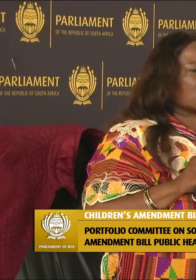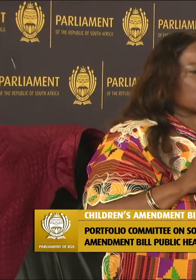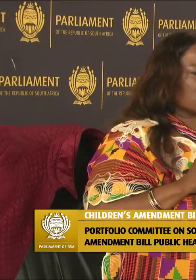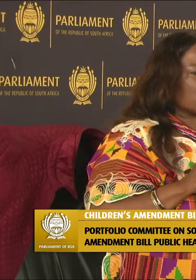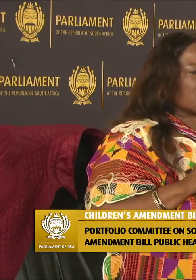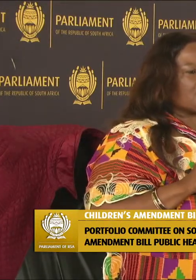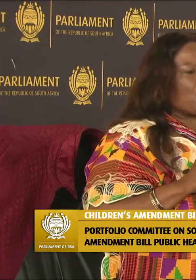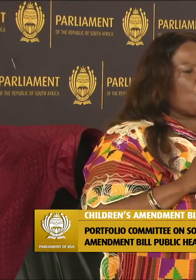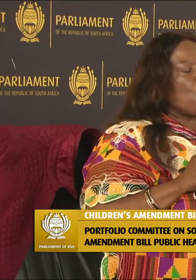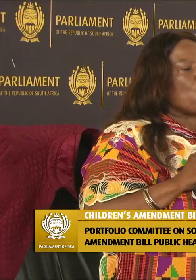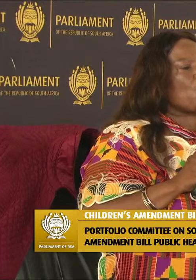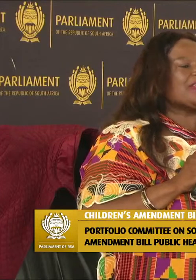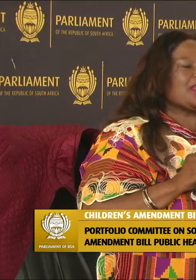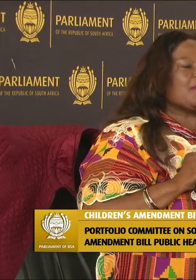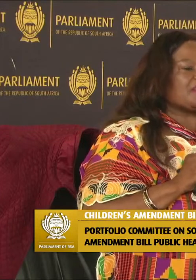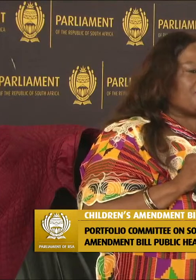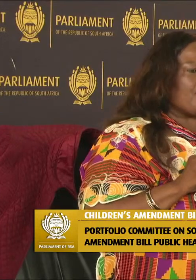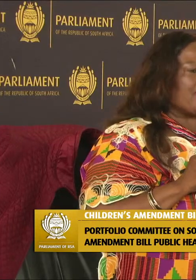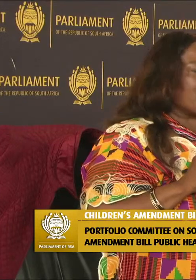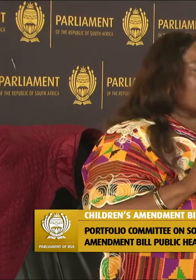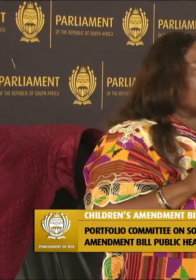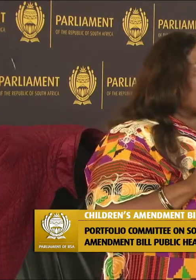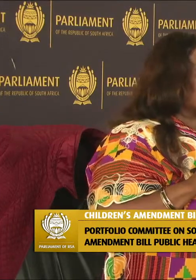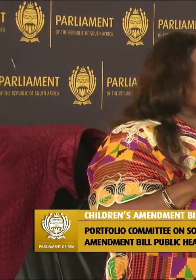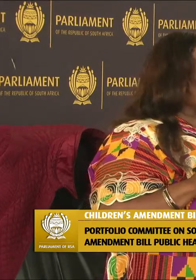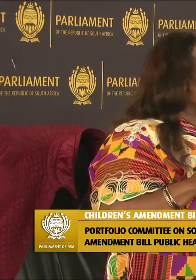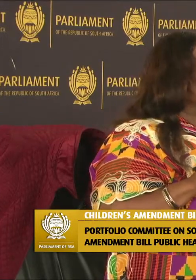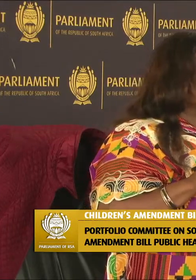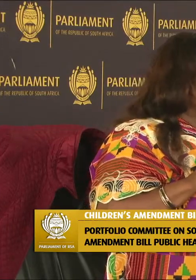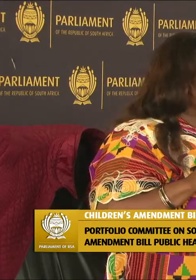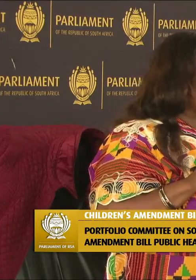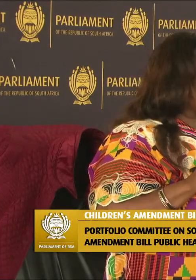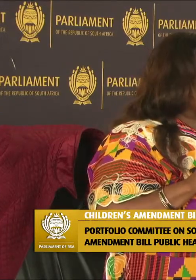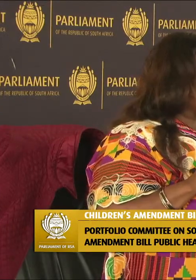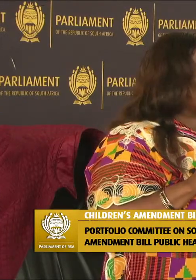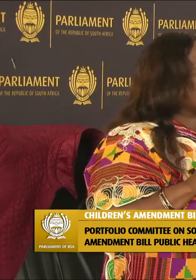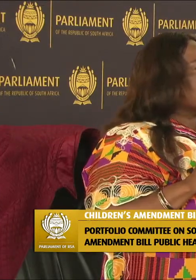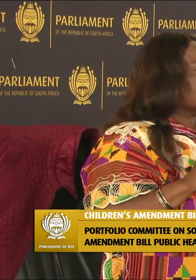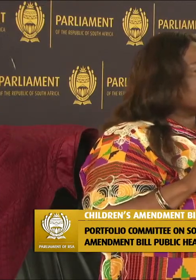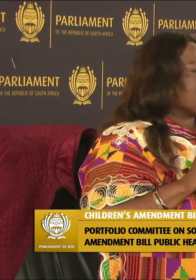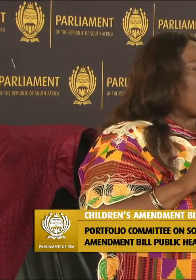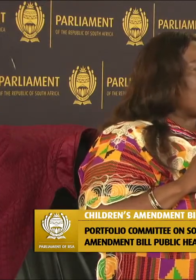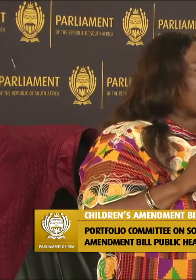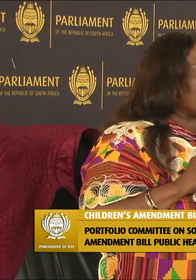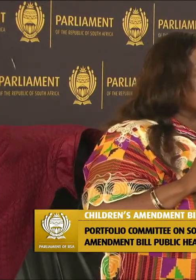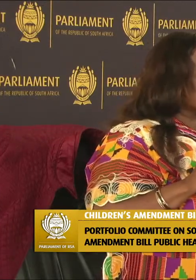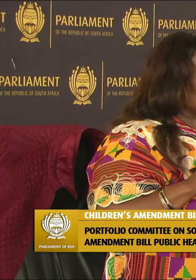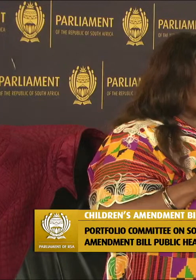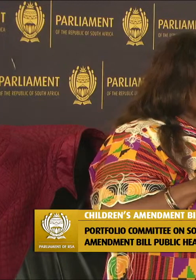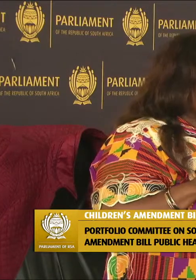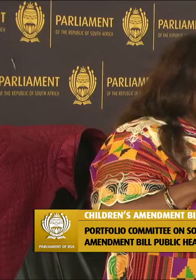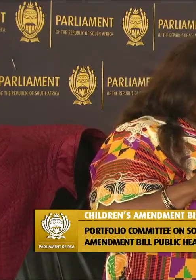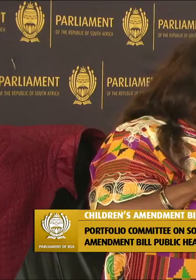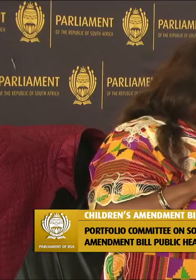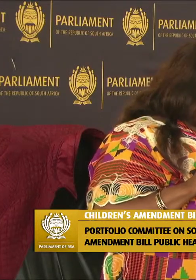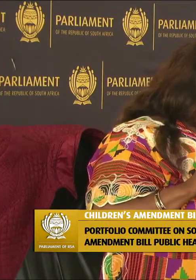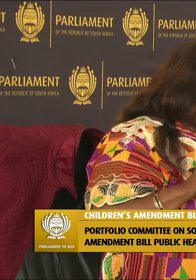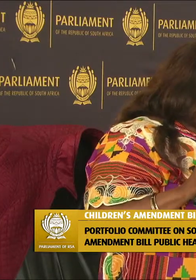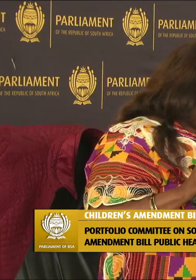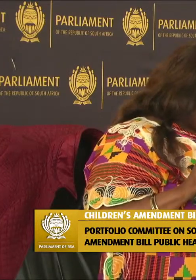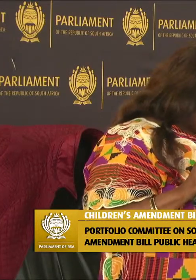zonke ezo zinto zinjalo ukwenzela uba zifumane i-funding okanye ukuncediswa ngurhulumente zihambe iprocess